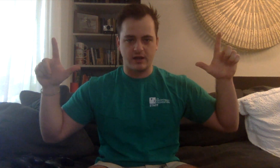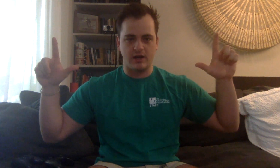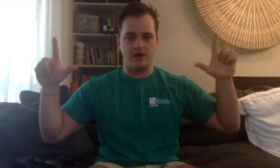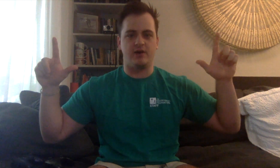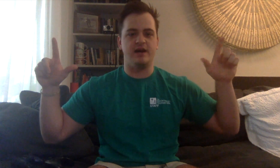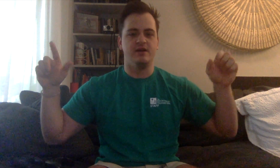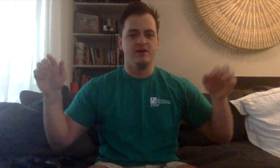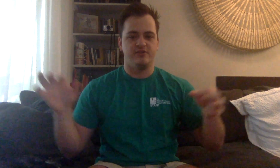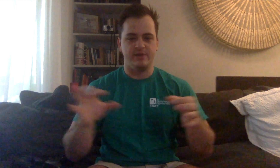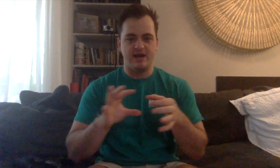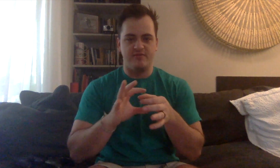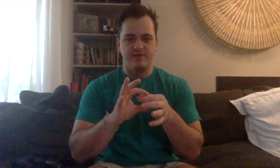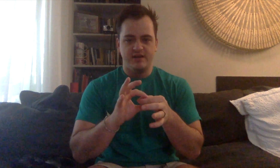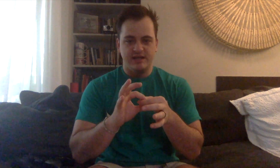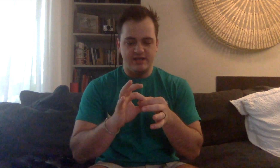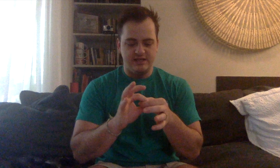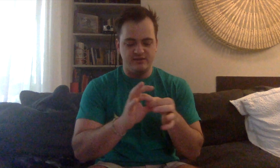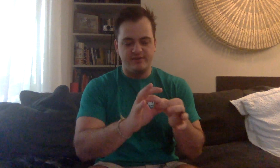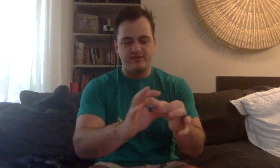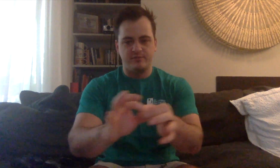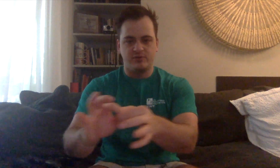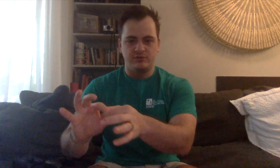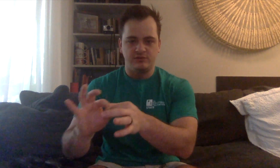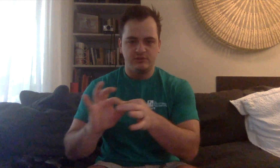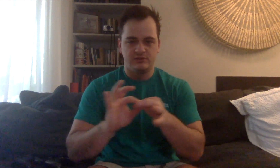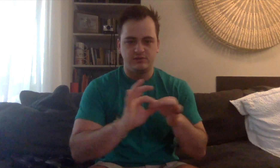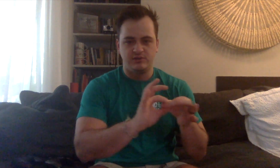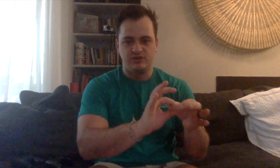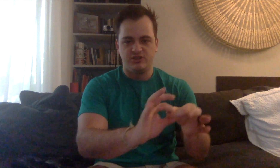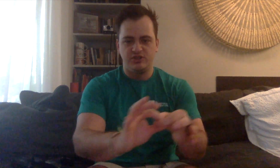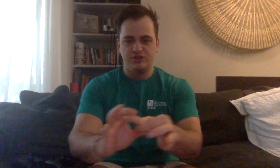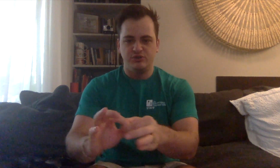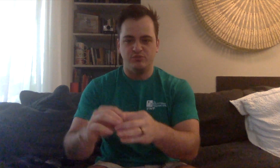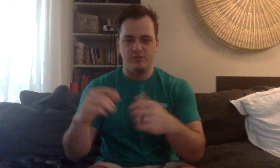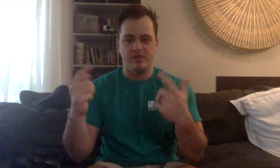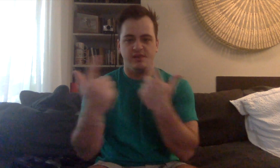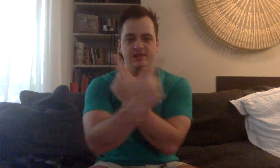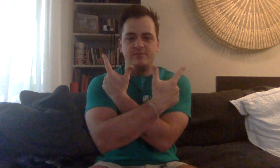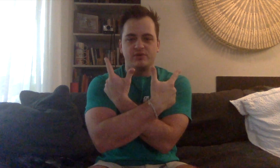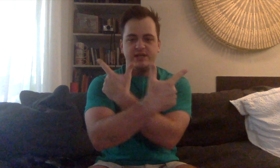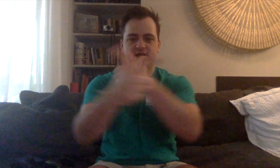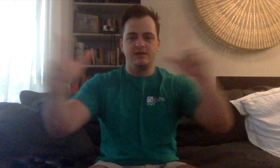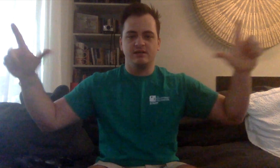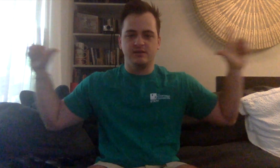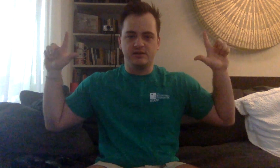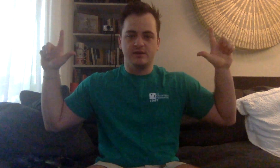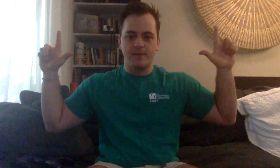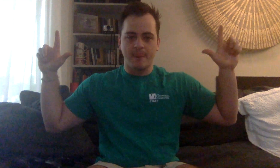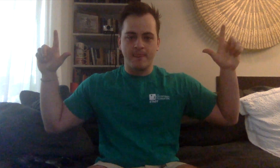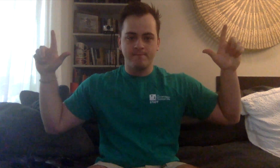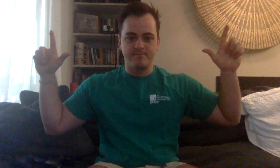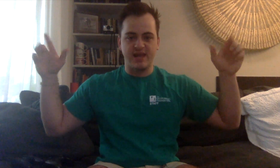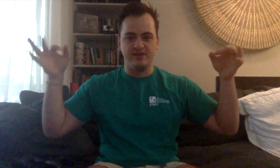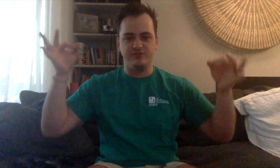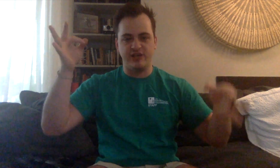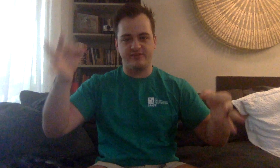All right, so we have indivisible with liberty and